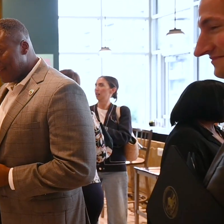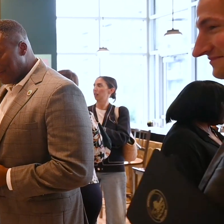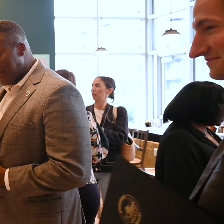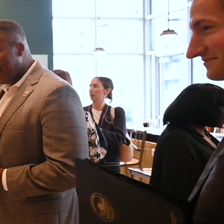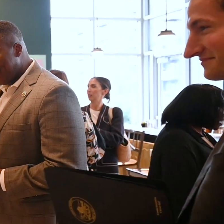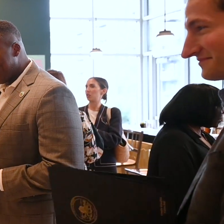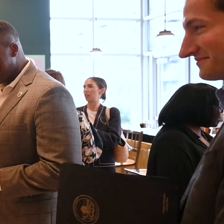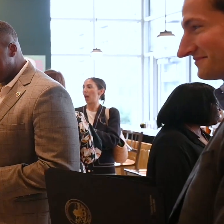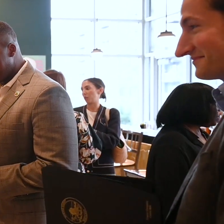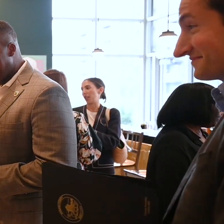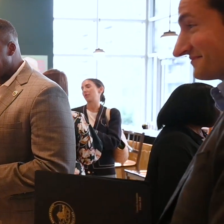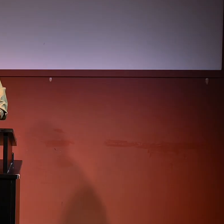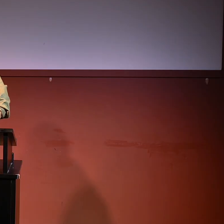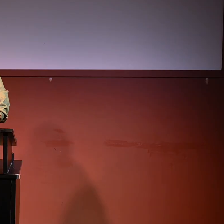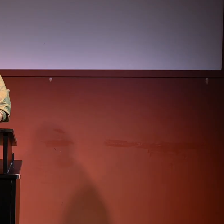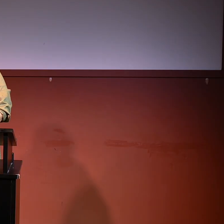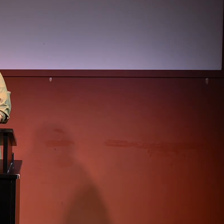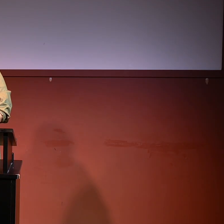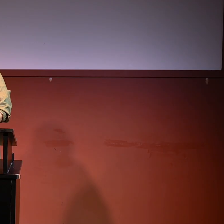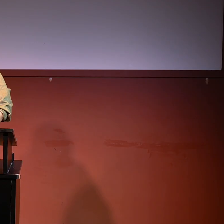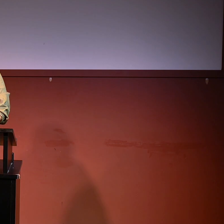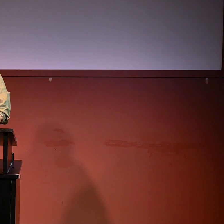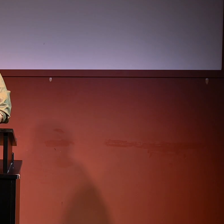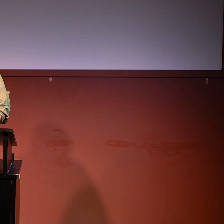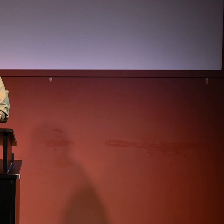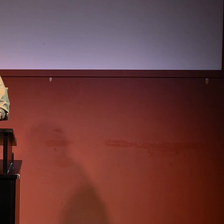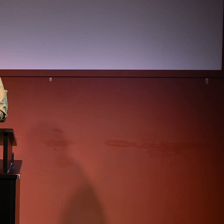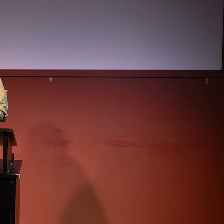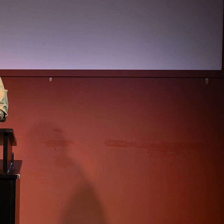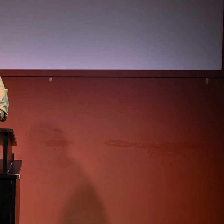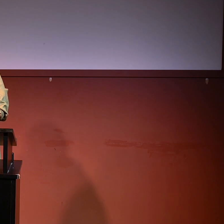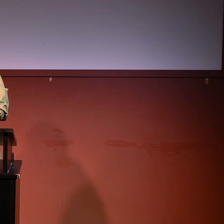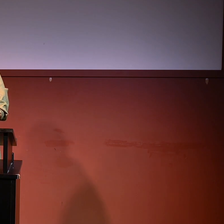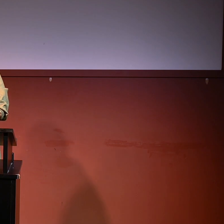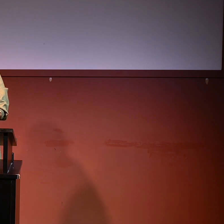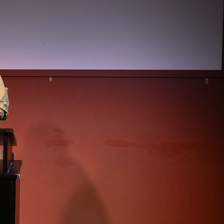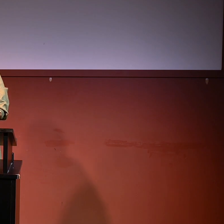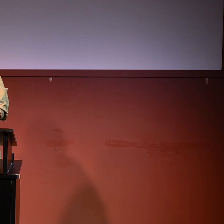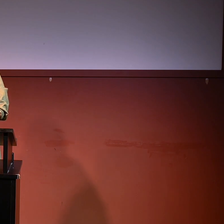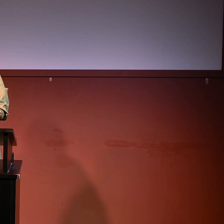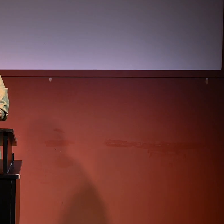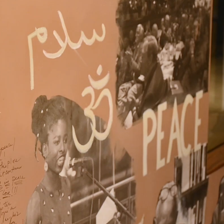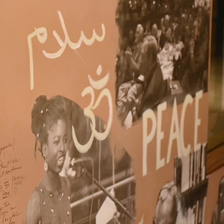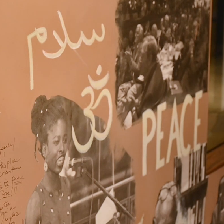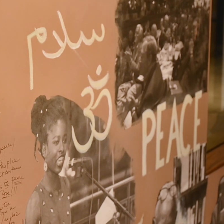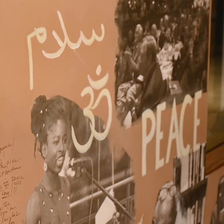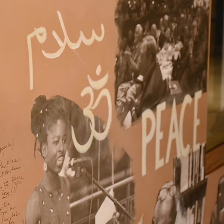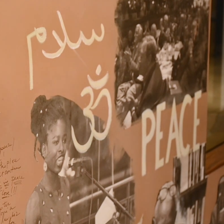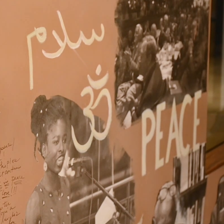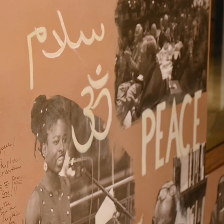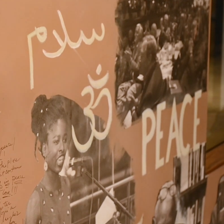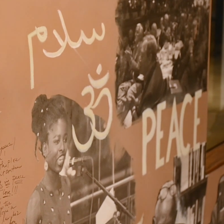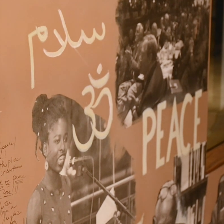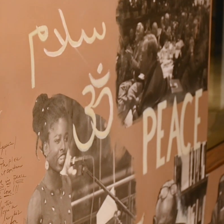former artistic director Lucille Clifton, it's my honor to welcome you and to thank you, Busboys and